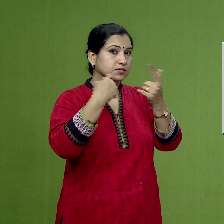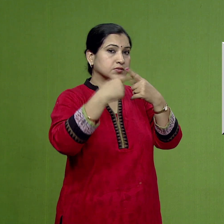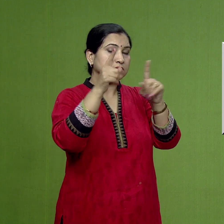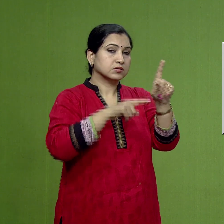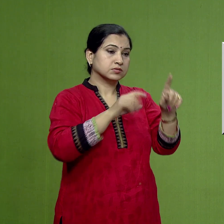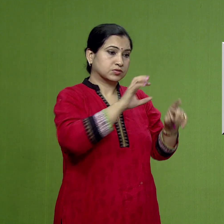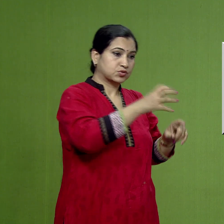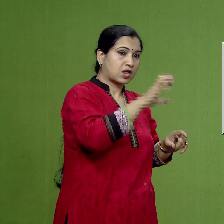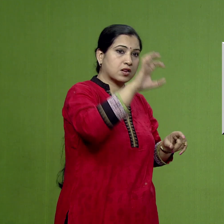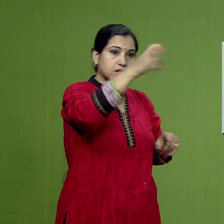another.